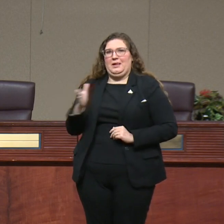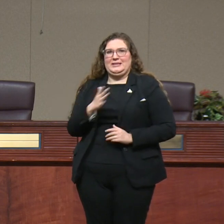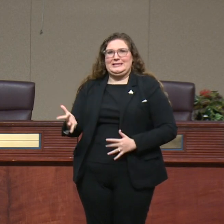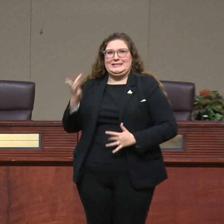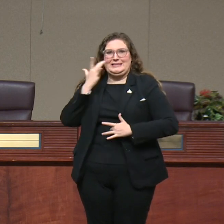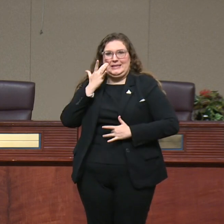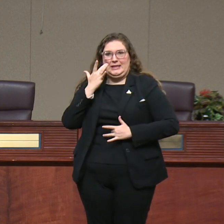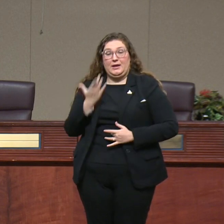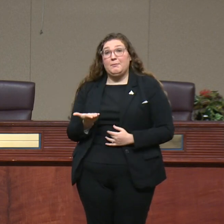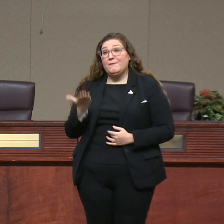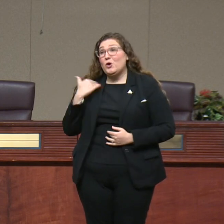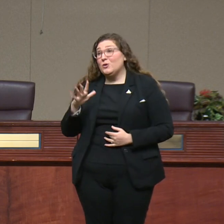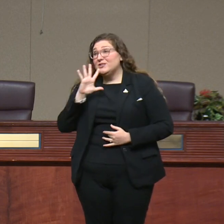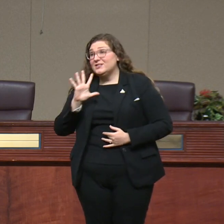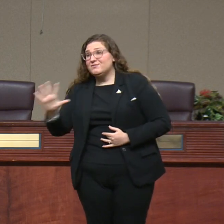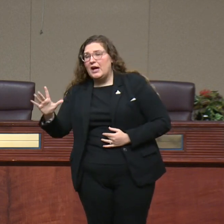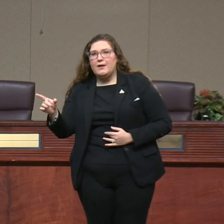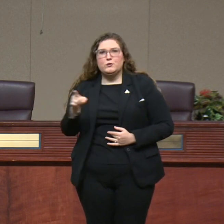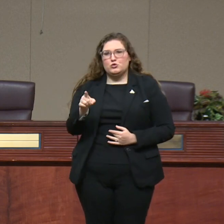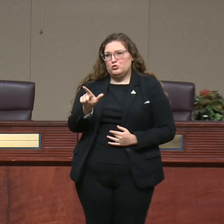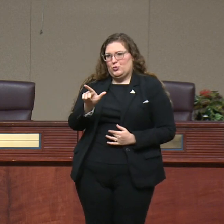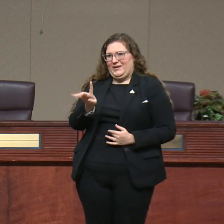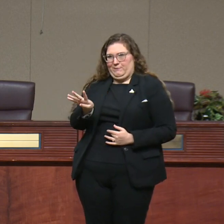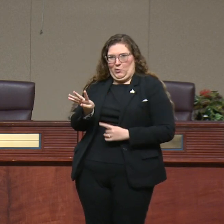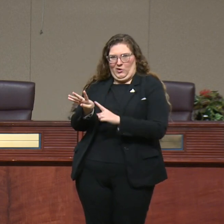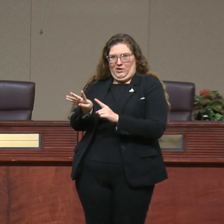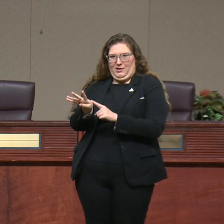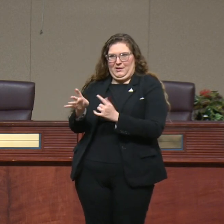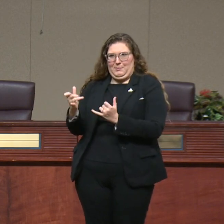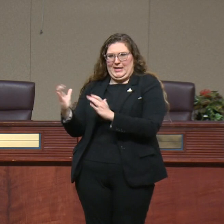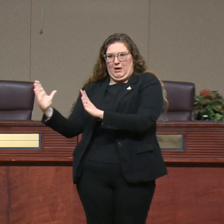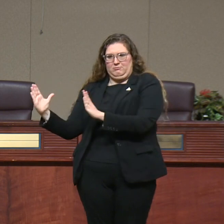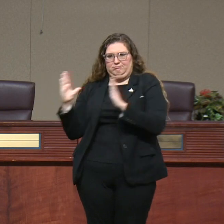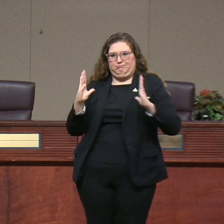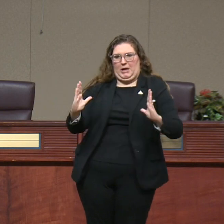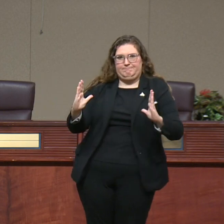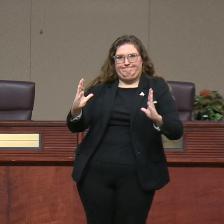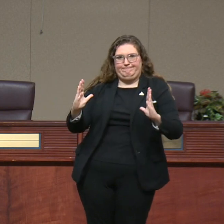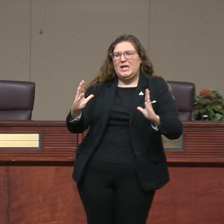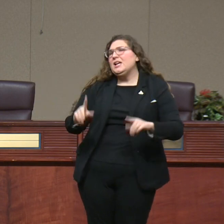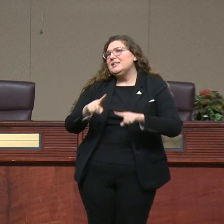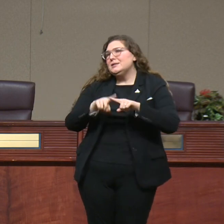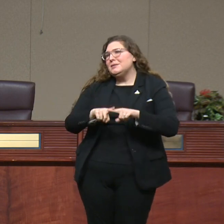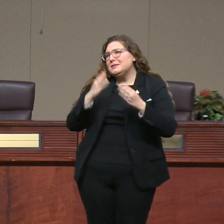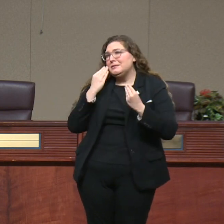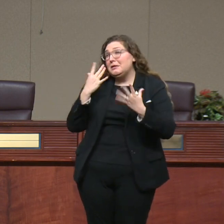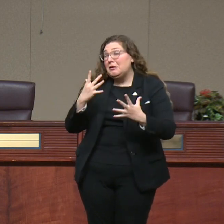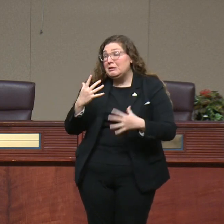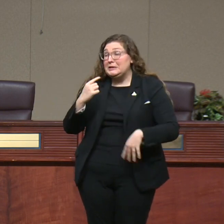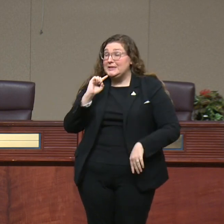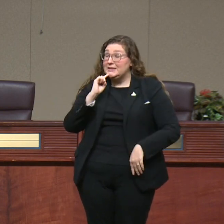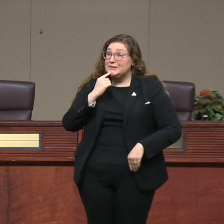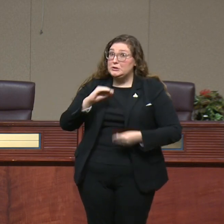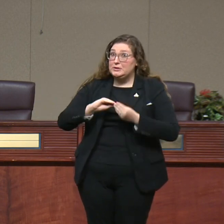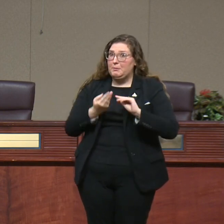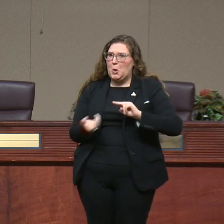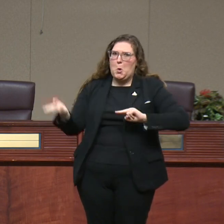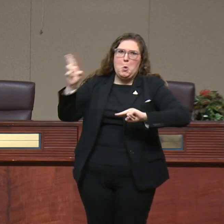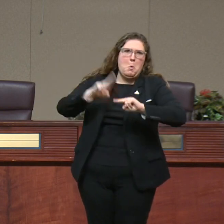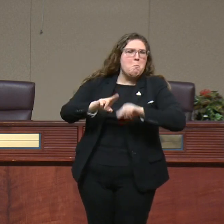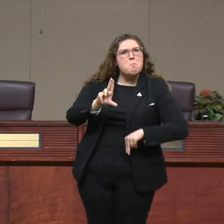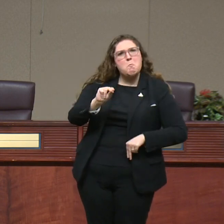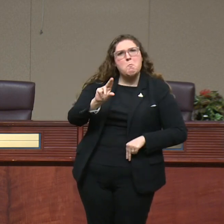to 24 years old. It all depends how we slice the data. It's not a significant increase. Our total number of cases have